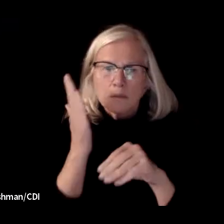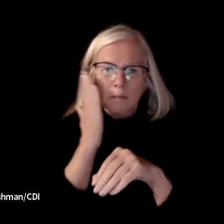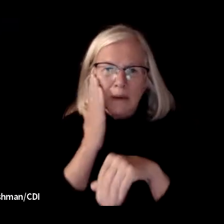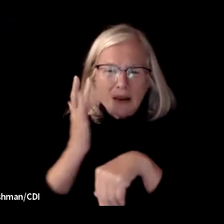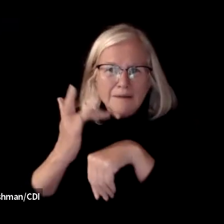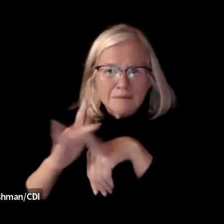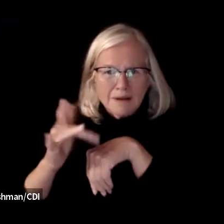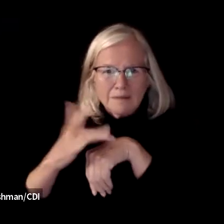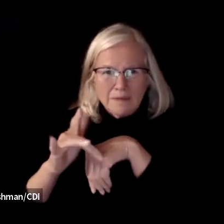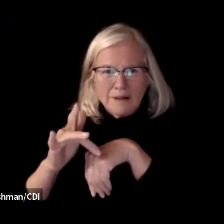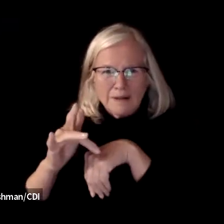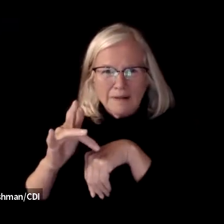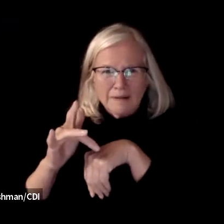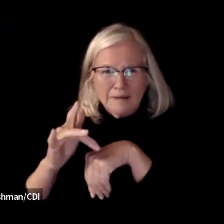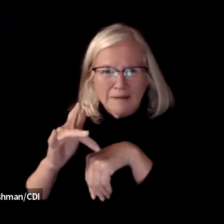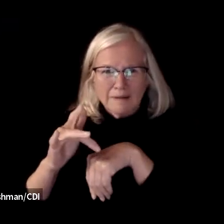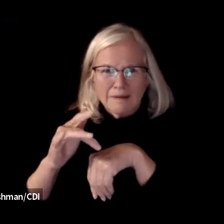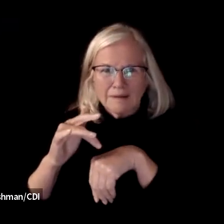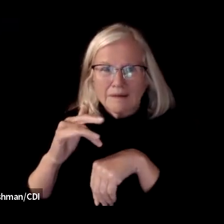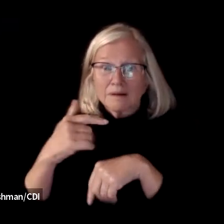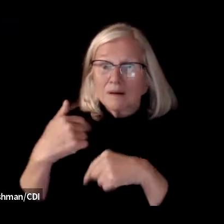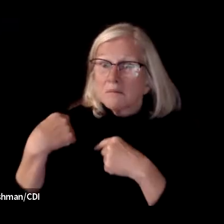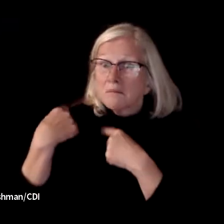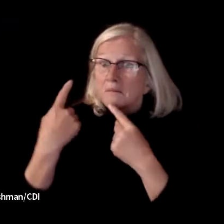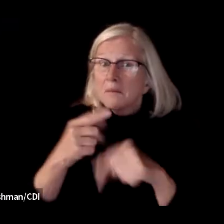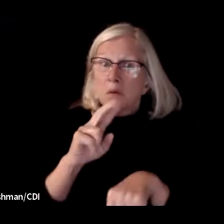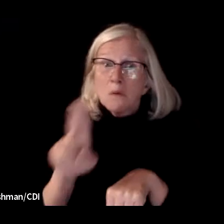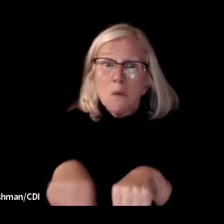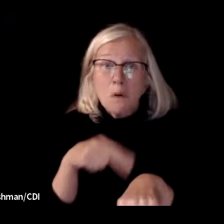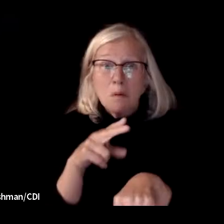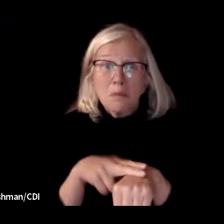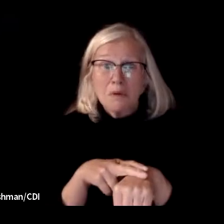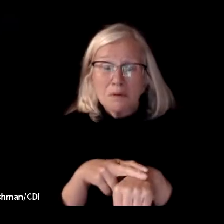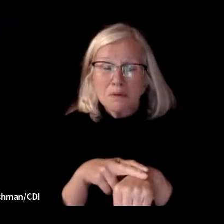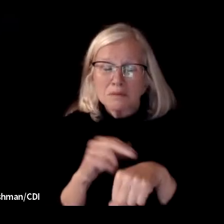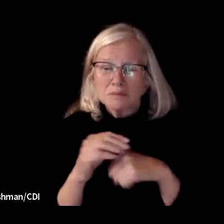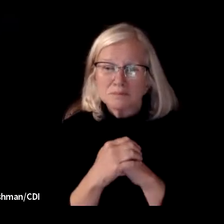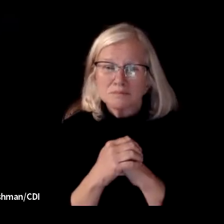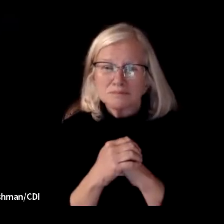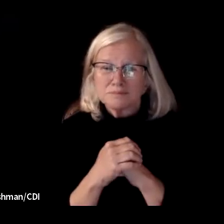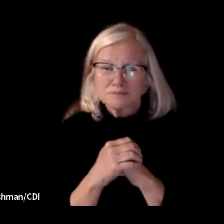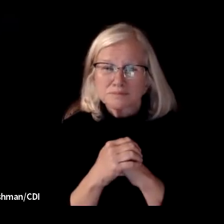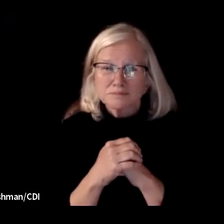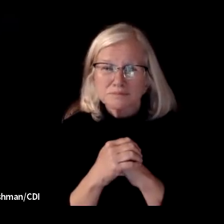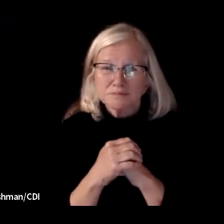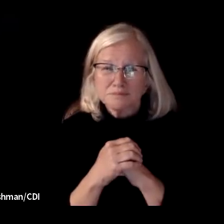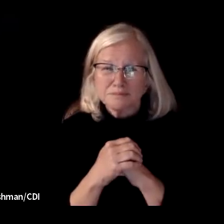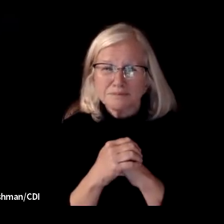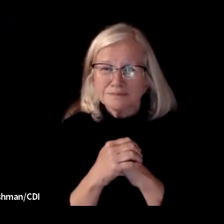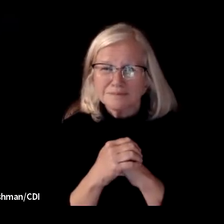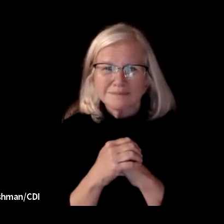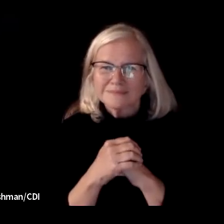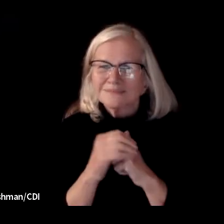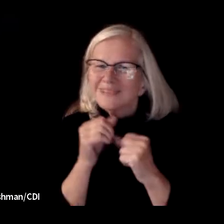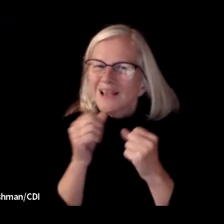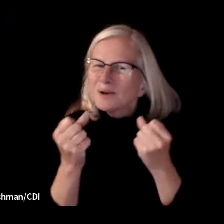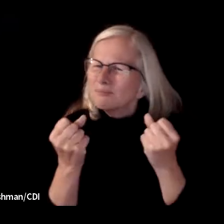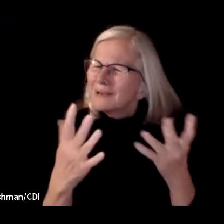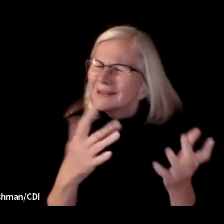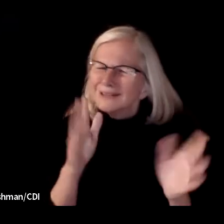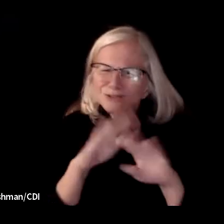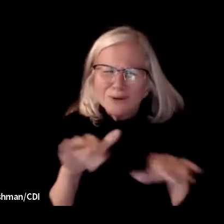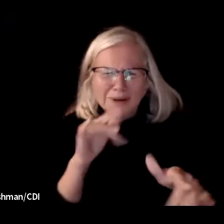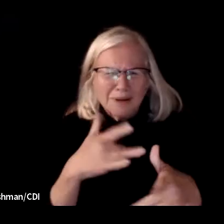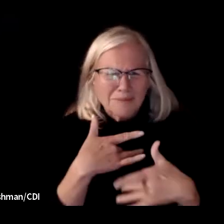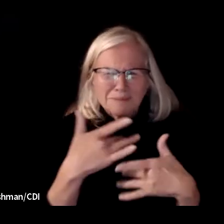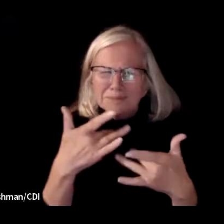just given that severe pediatric conditions are more rare. However, the current